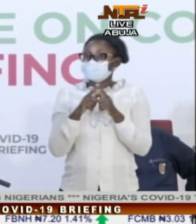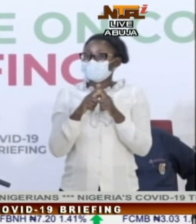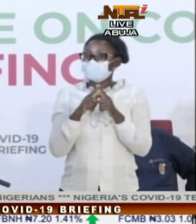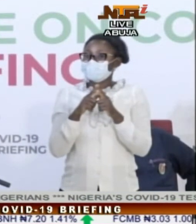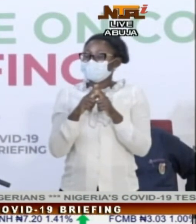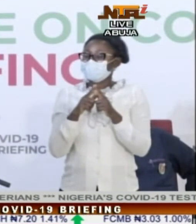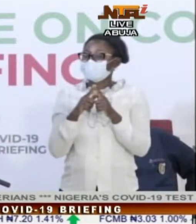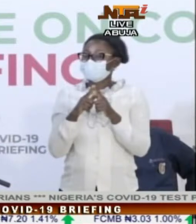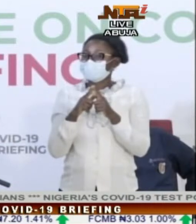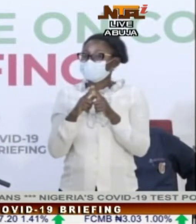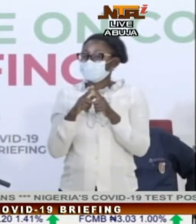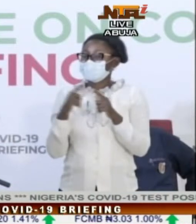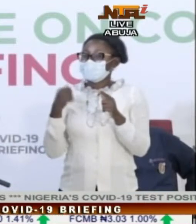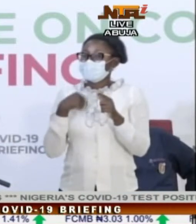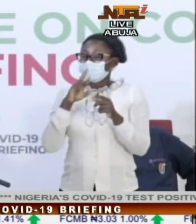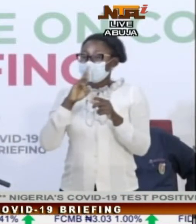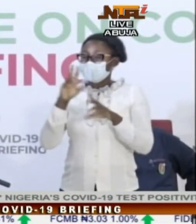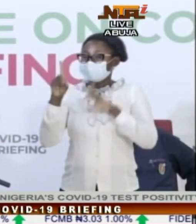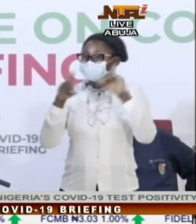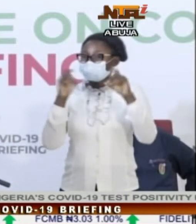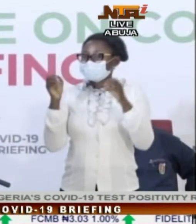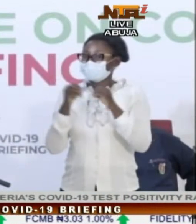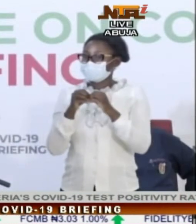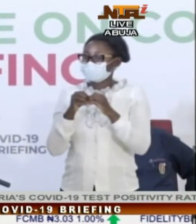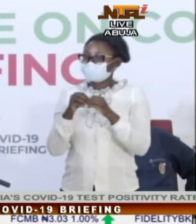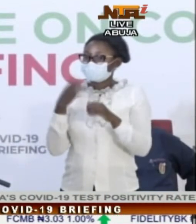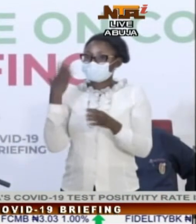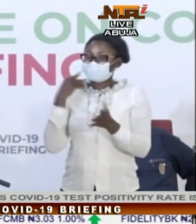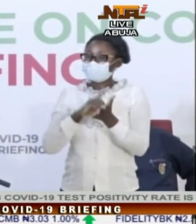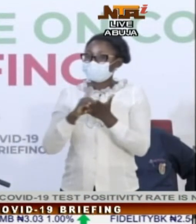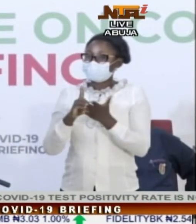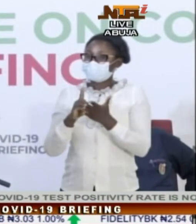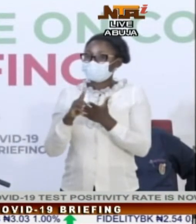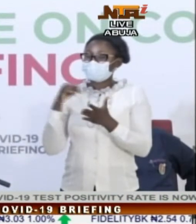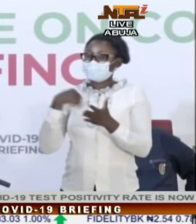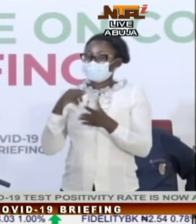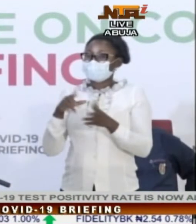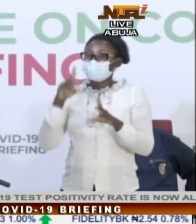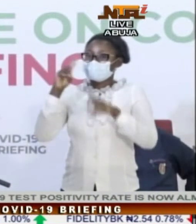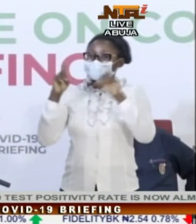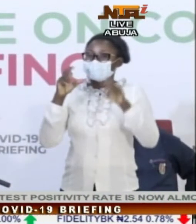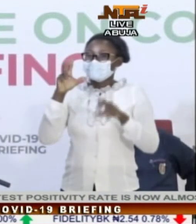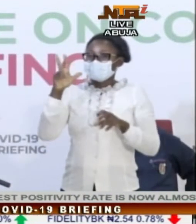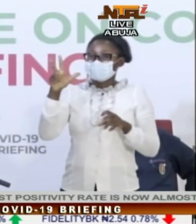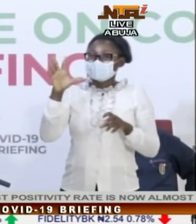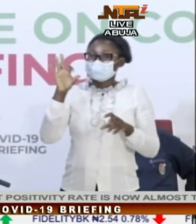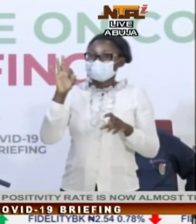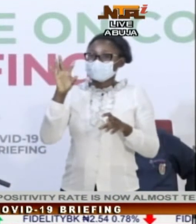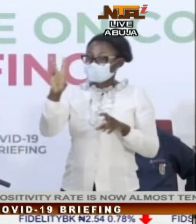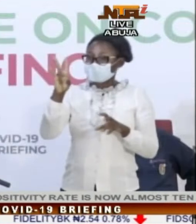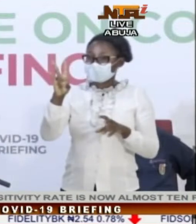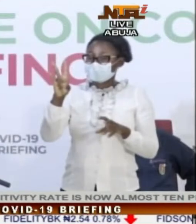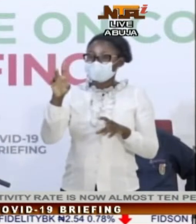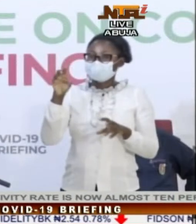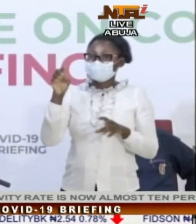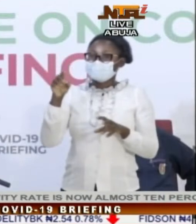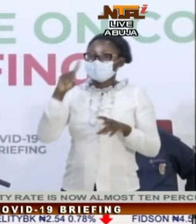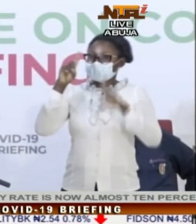even though we are testing a lot more, last week we tested 37,000 samples, but 3